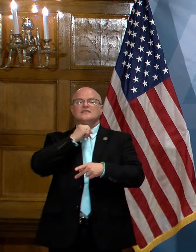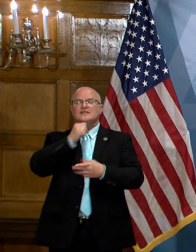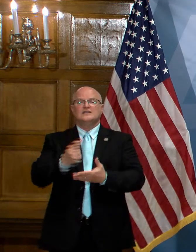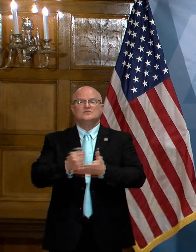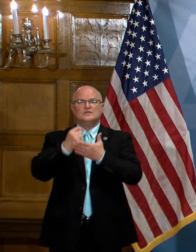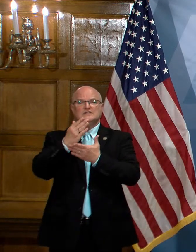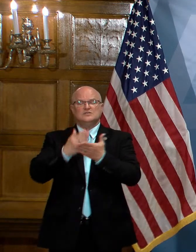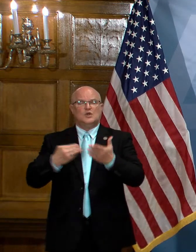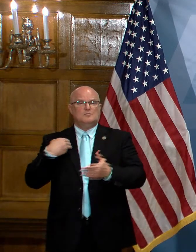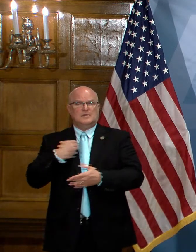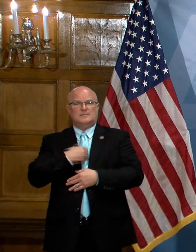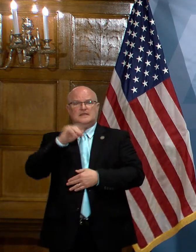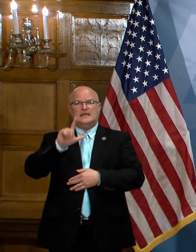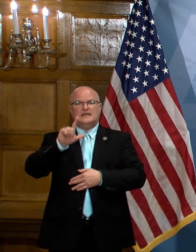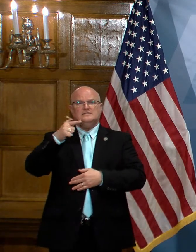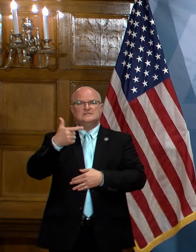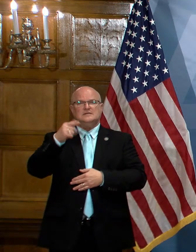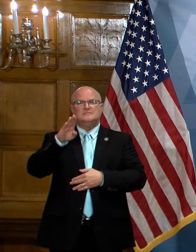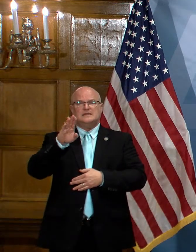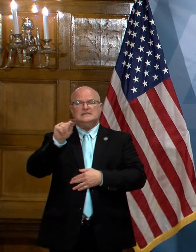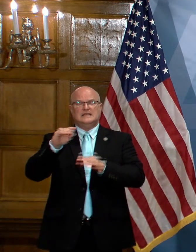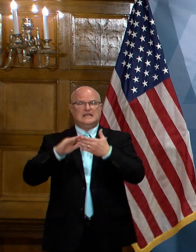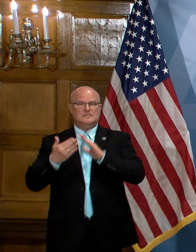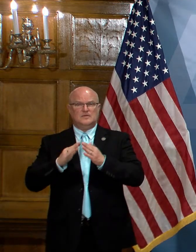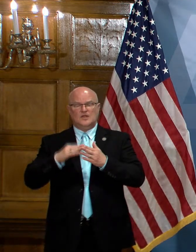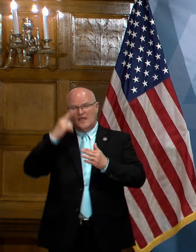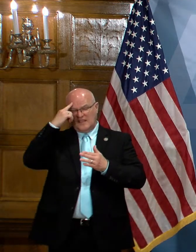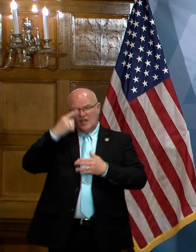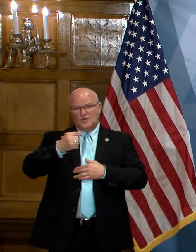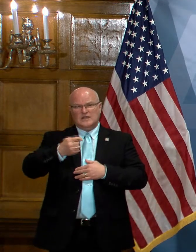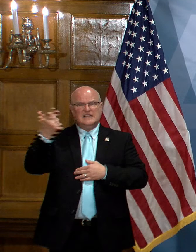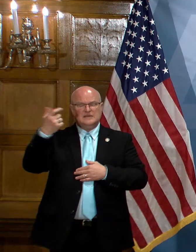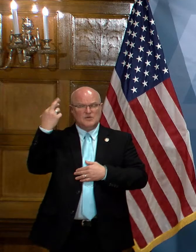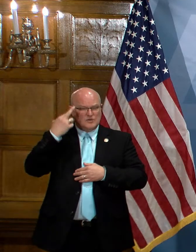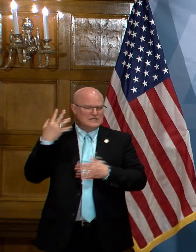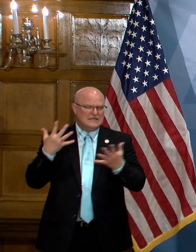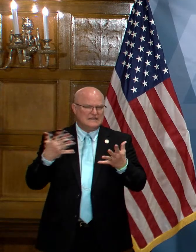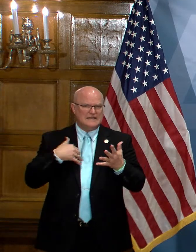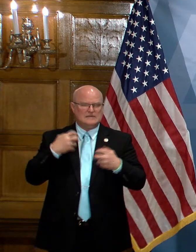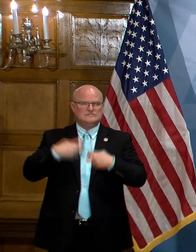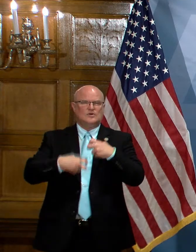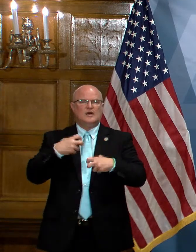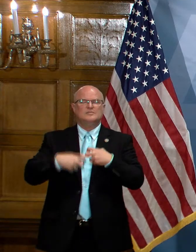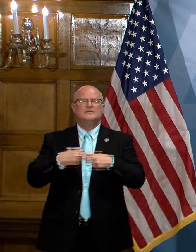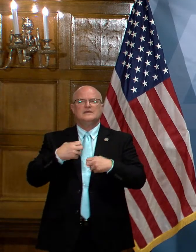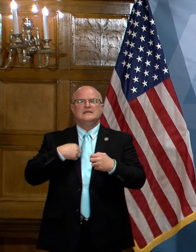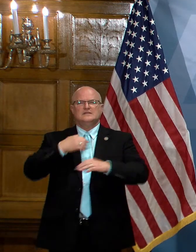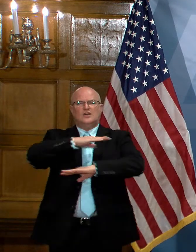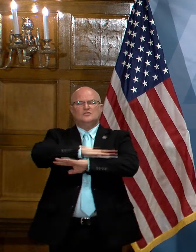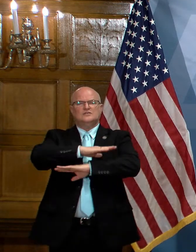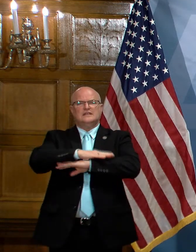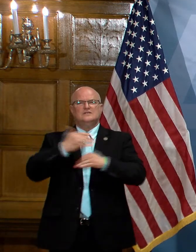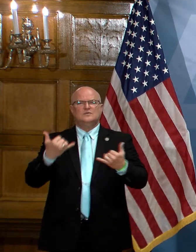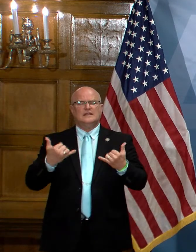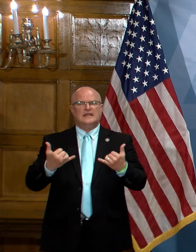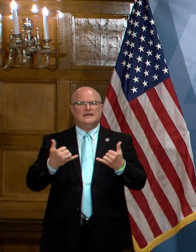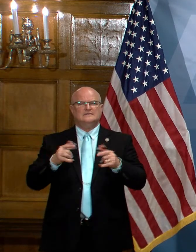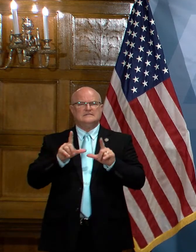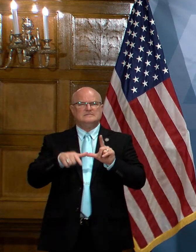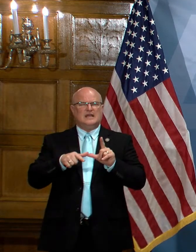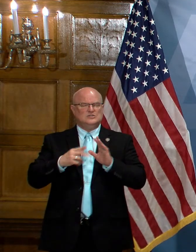treat certain members of the LGBTQ community based off of religious reasons. That act is sitting on your desk. Do you have plans to sign